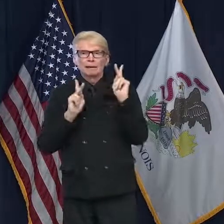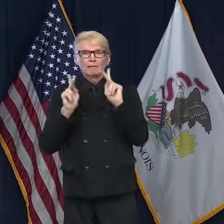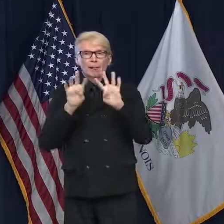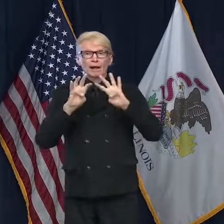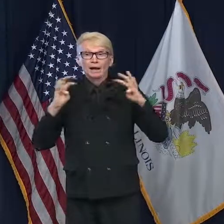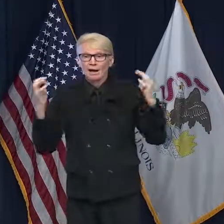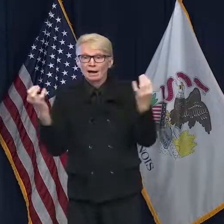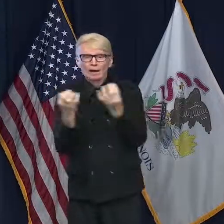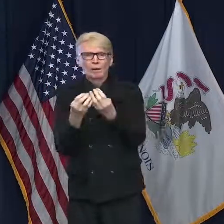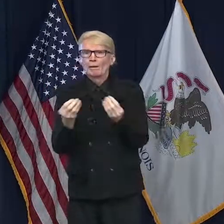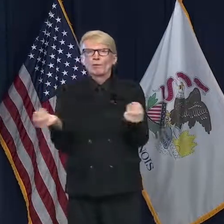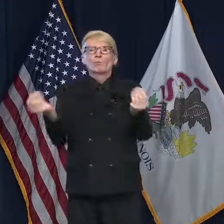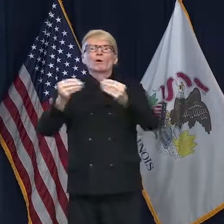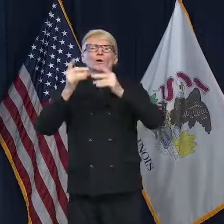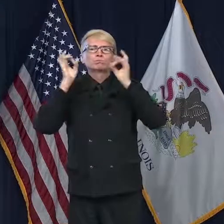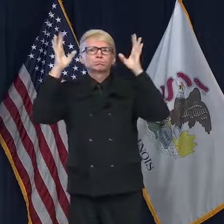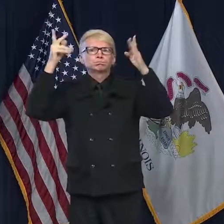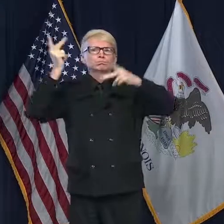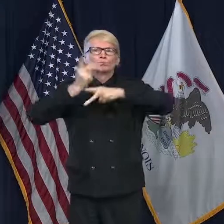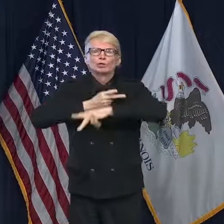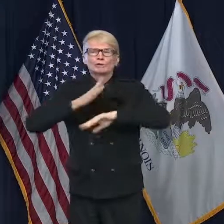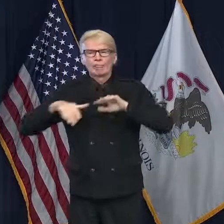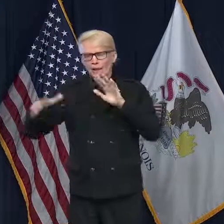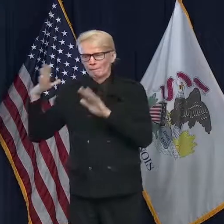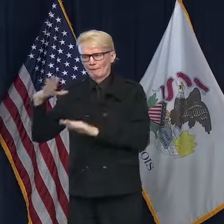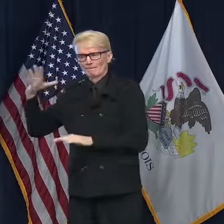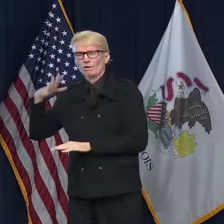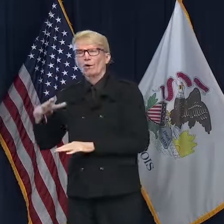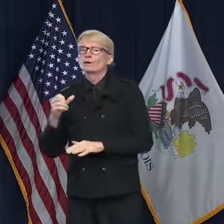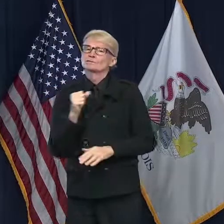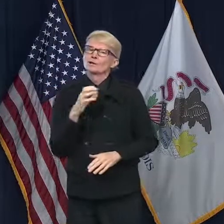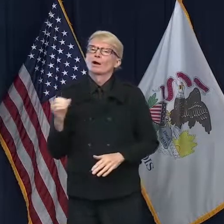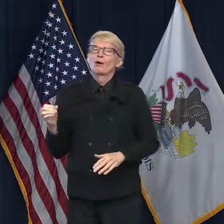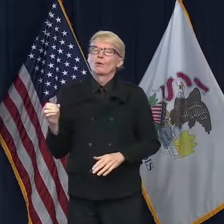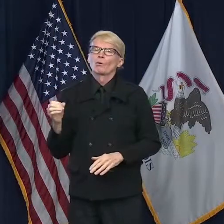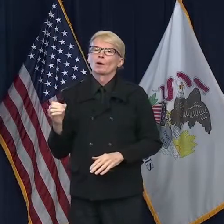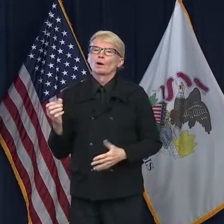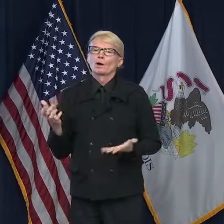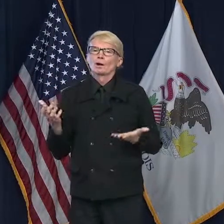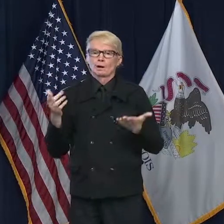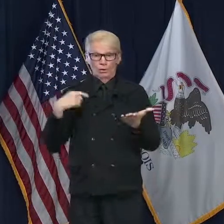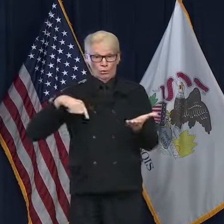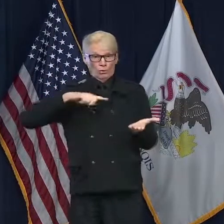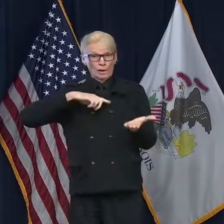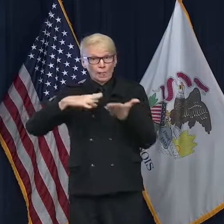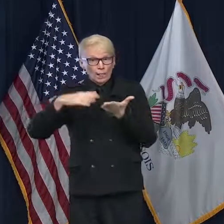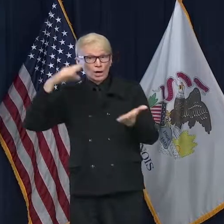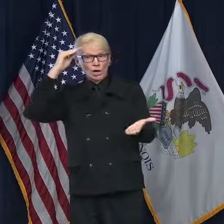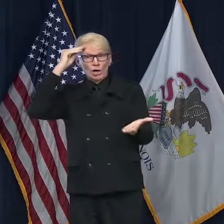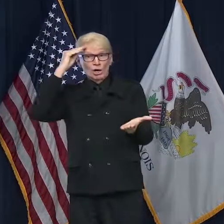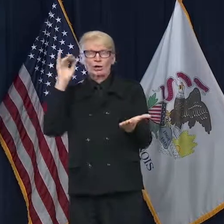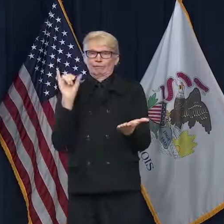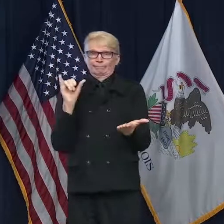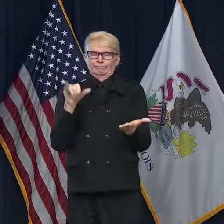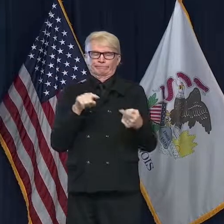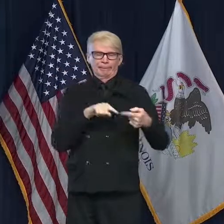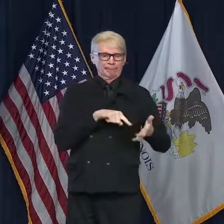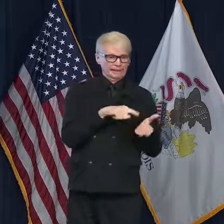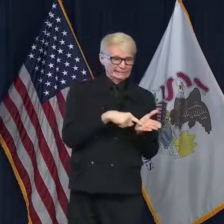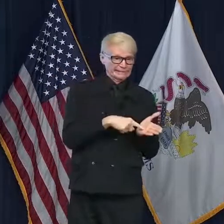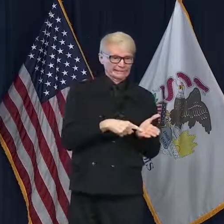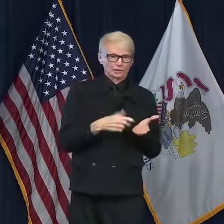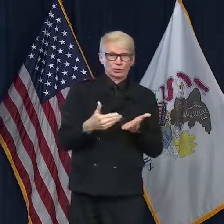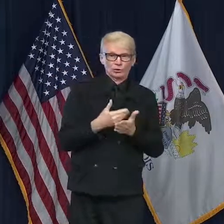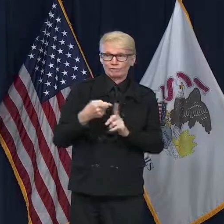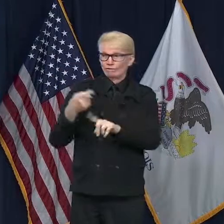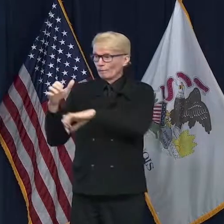even more dangerous than they were before. So even as we, learn more about, this variant and maybe how